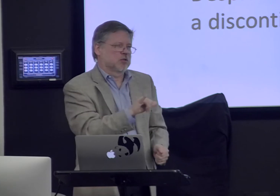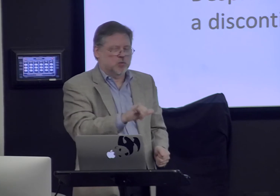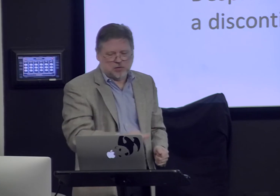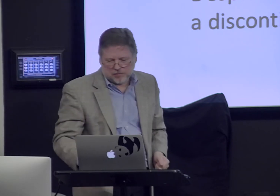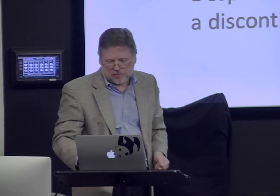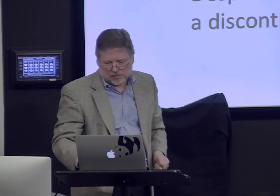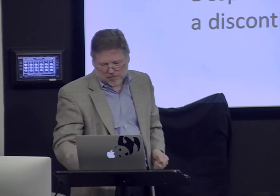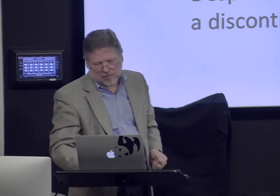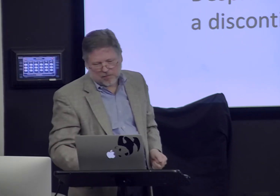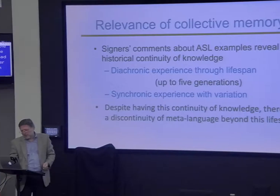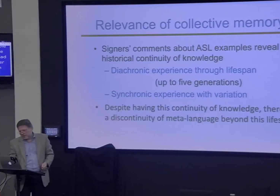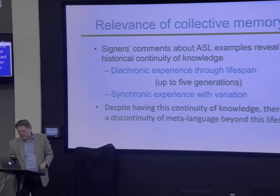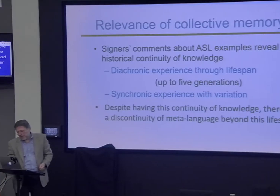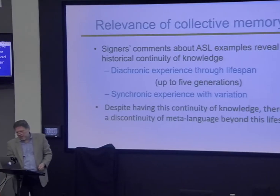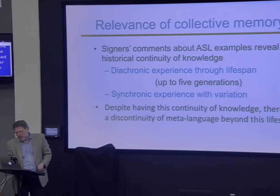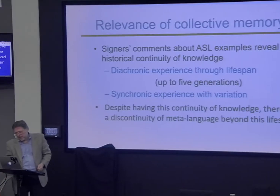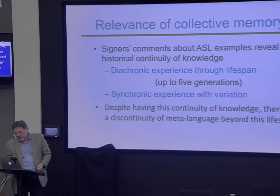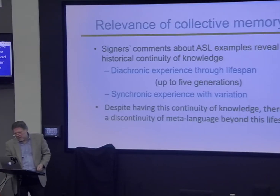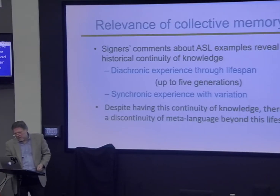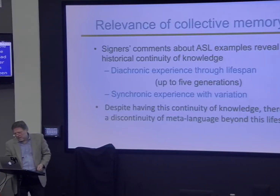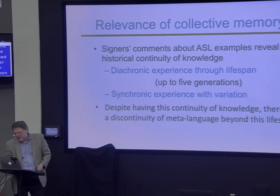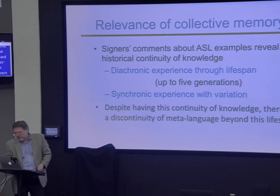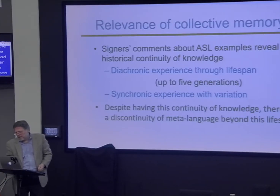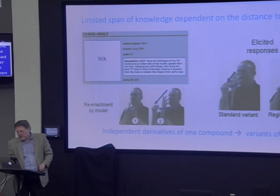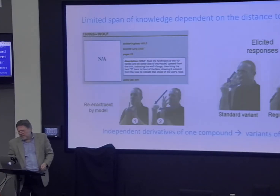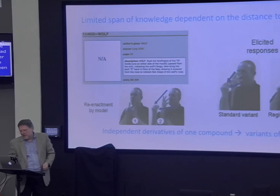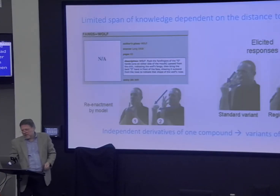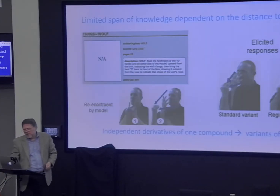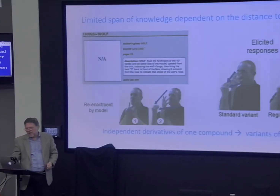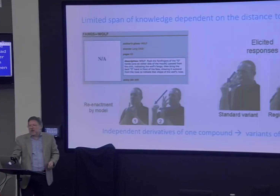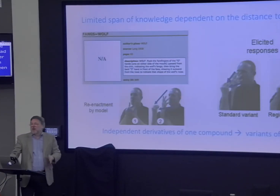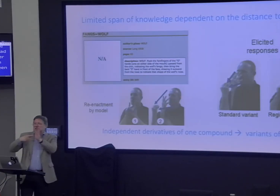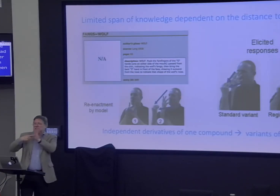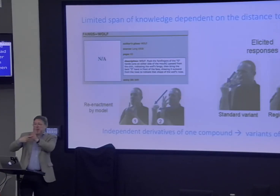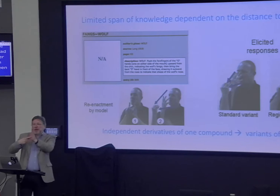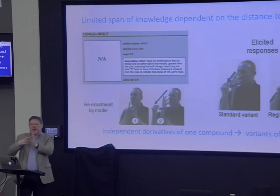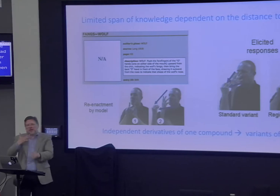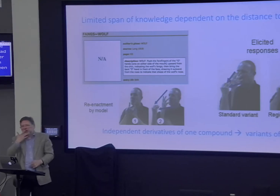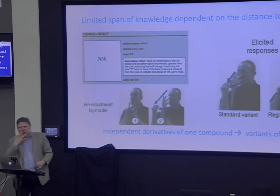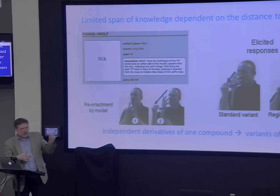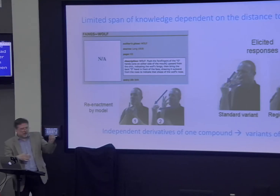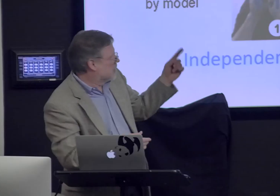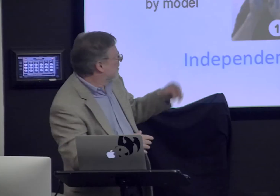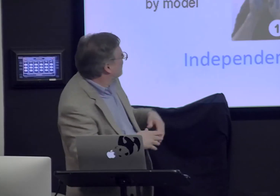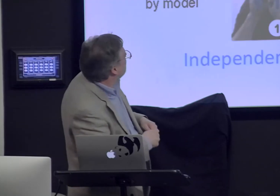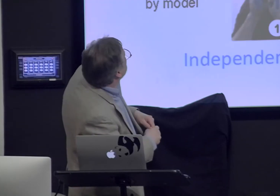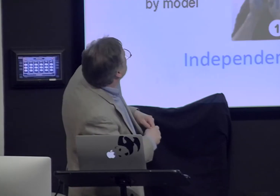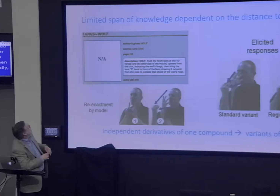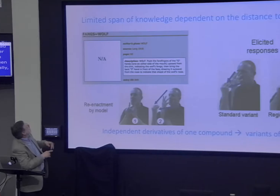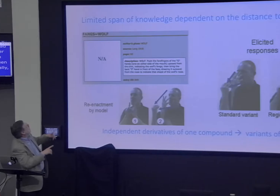them. Now, we saw this actually with the participants from Iowa. This is my favorite